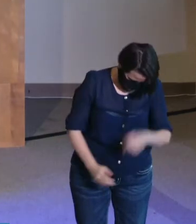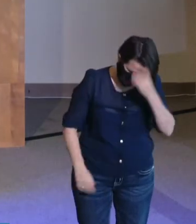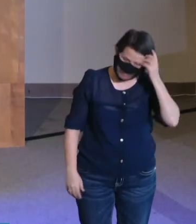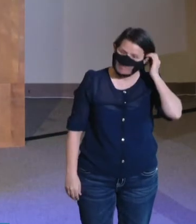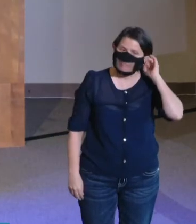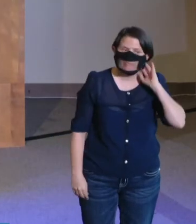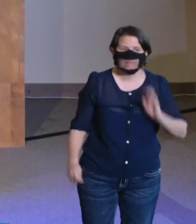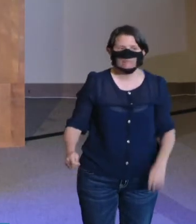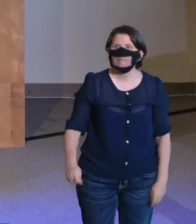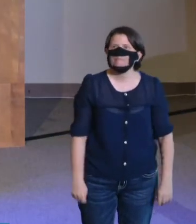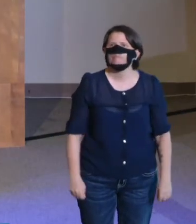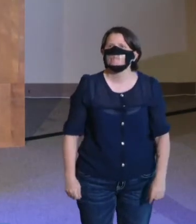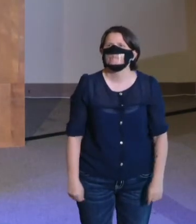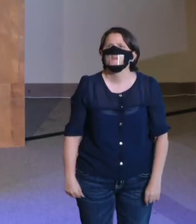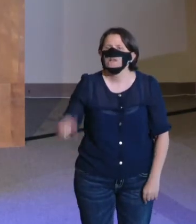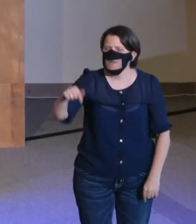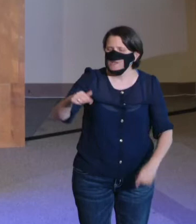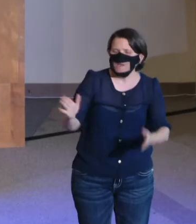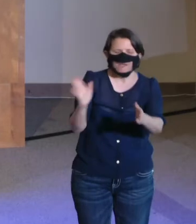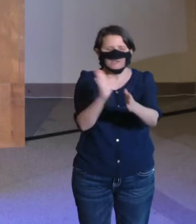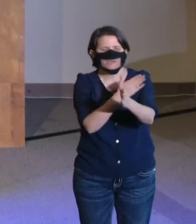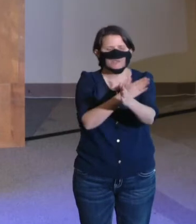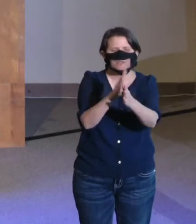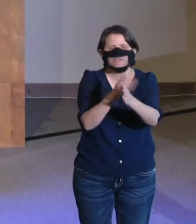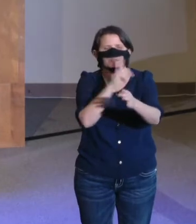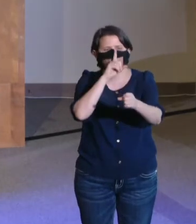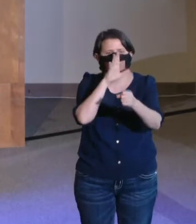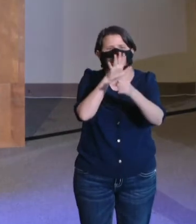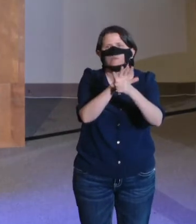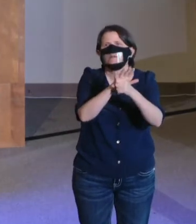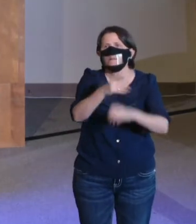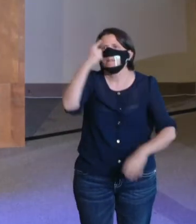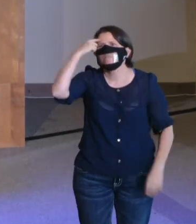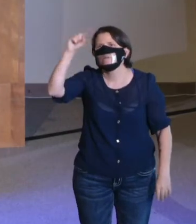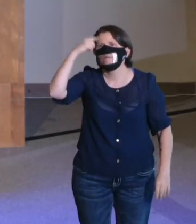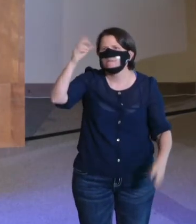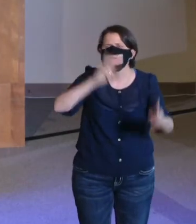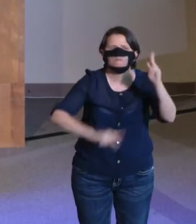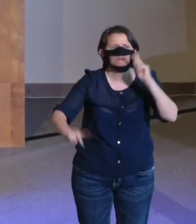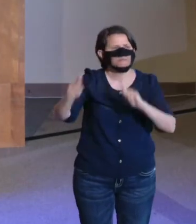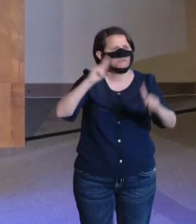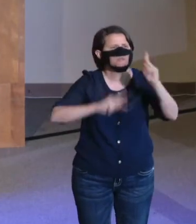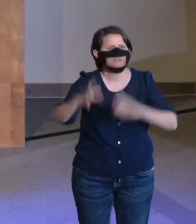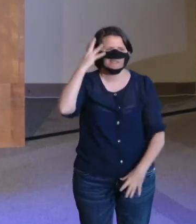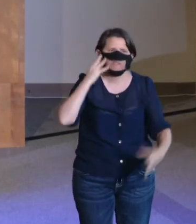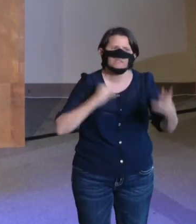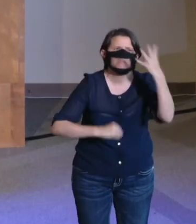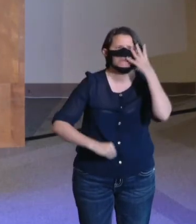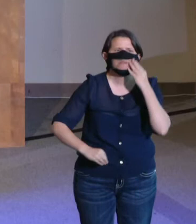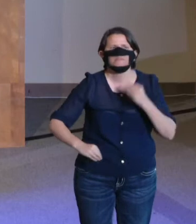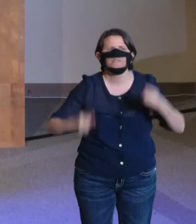This song's dedicated to everyone who made it through many tests and